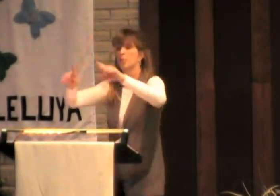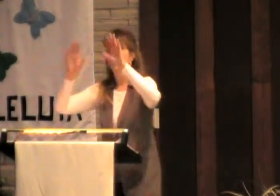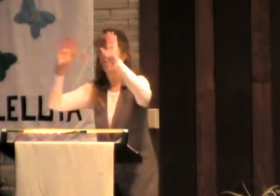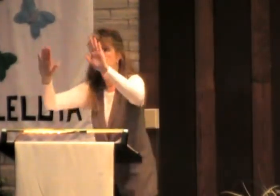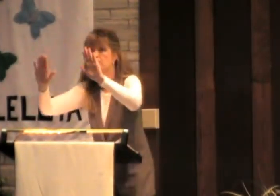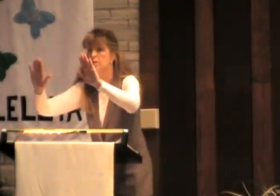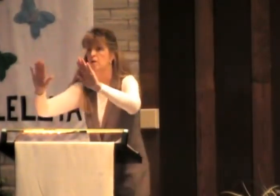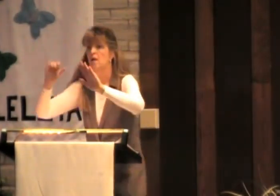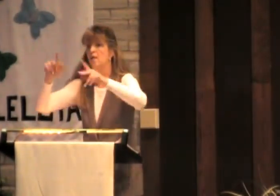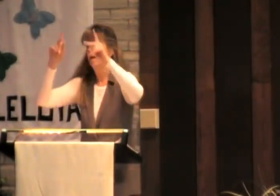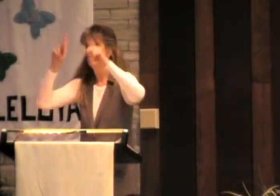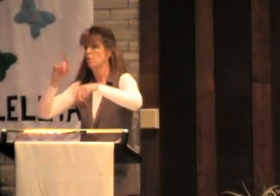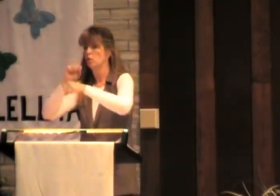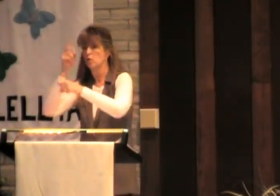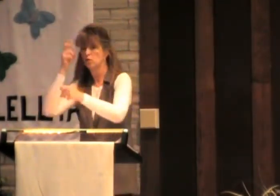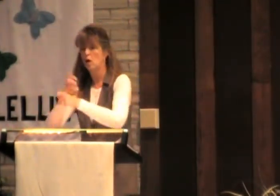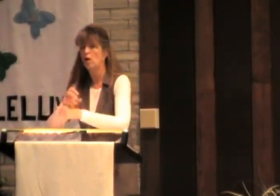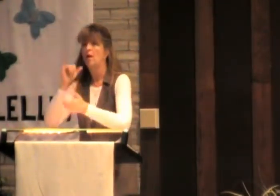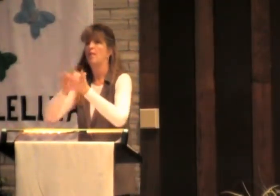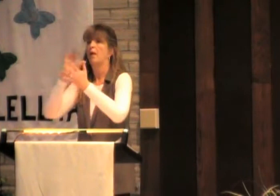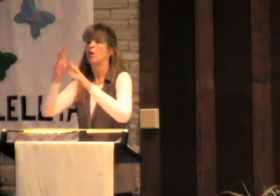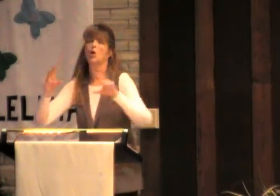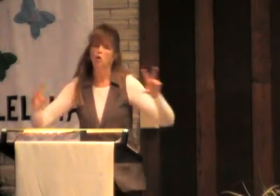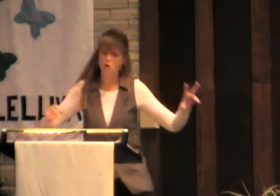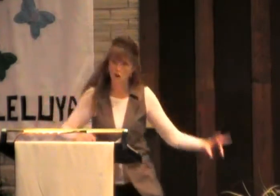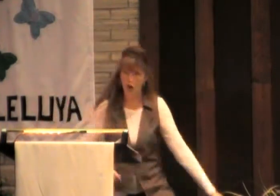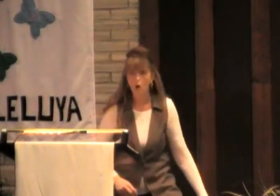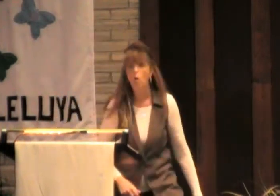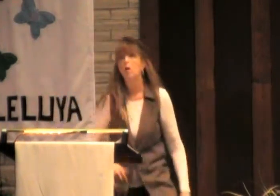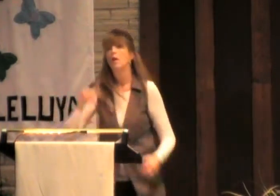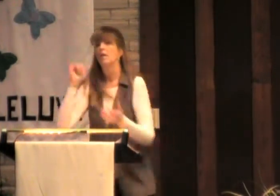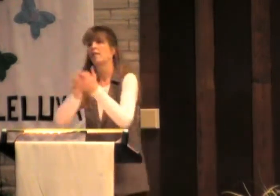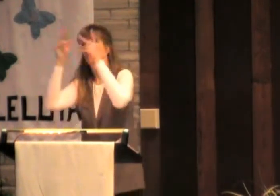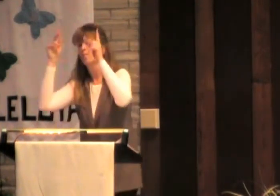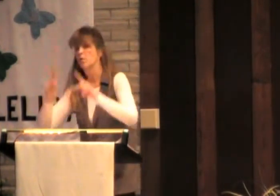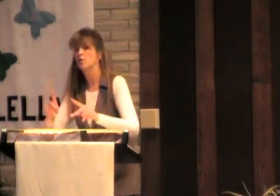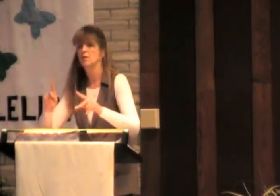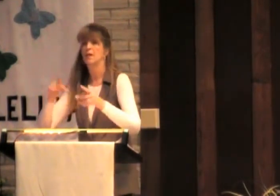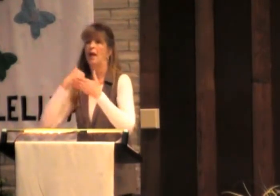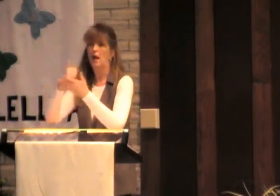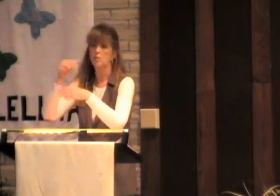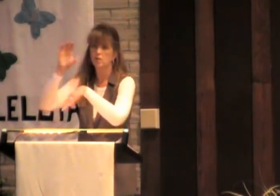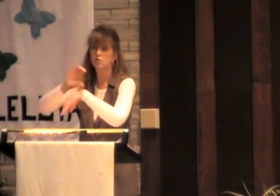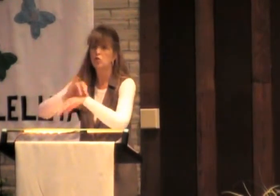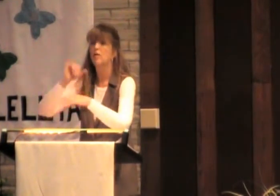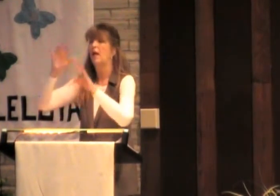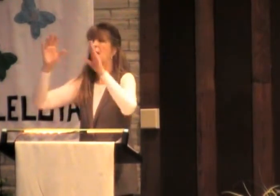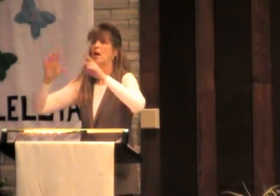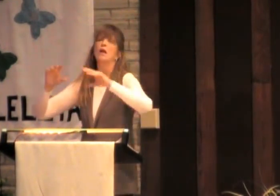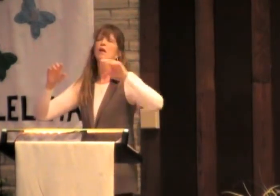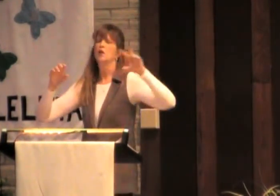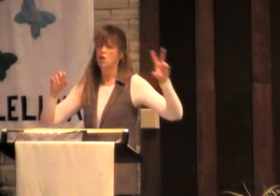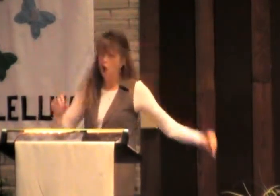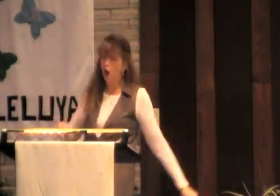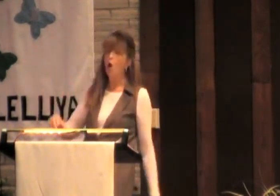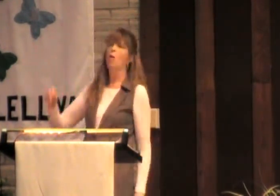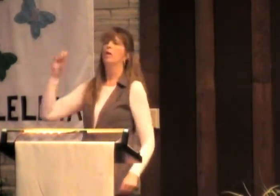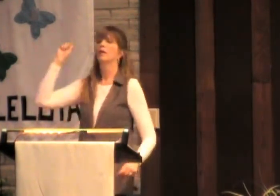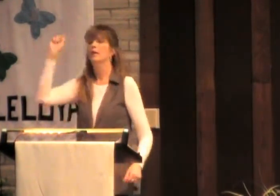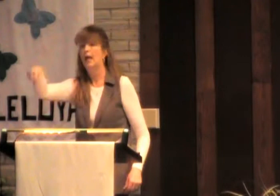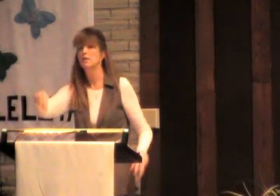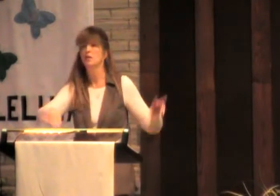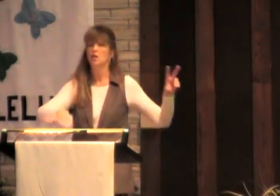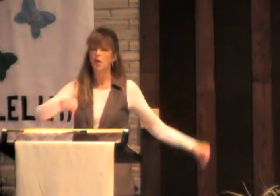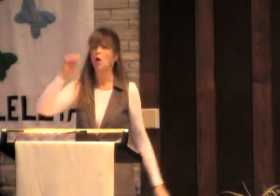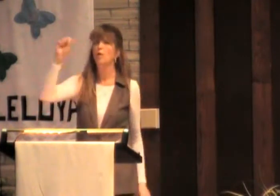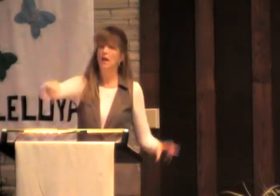say no to Satan and say that person's wonderful, they work hard, and then you have to tell Satan no, and that person, you know, helps the church, or,